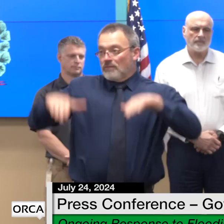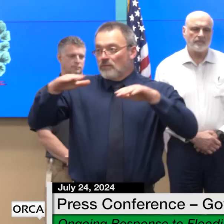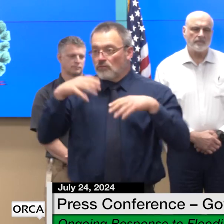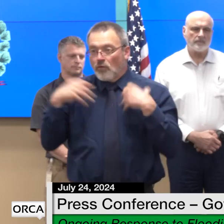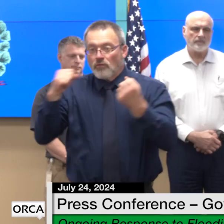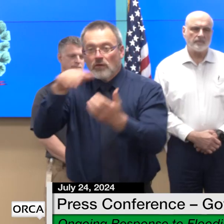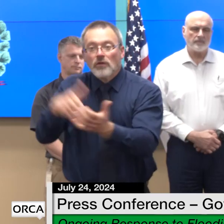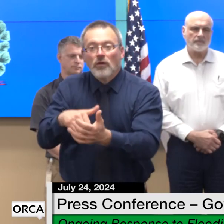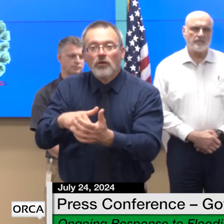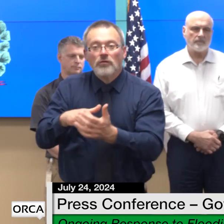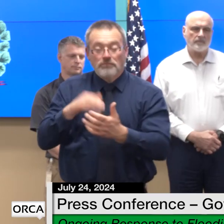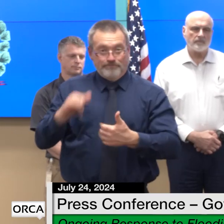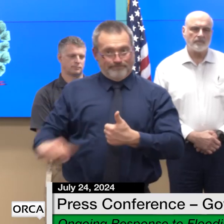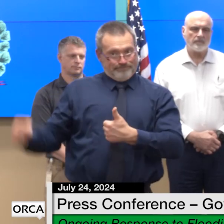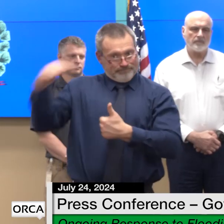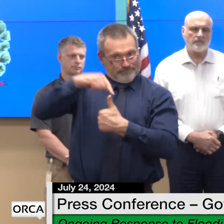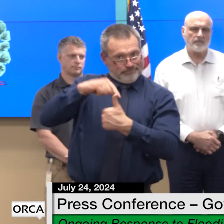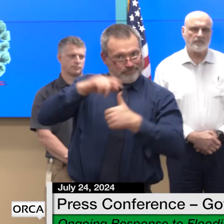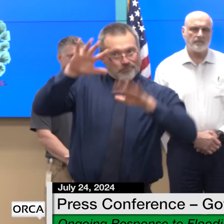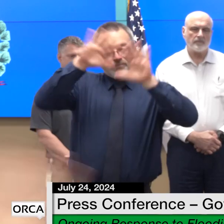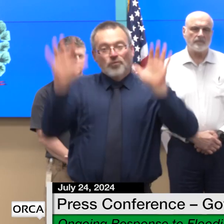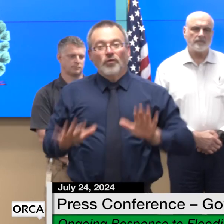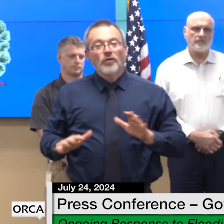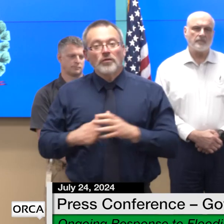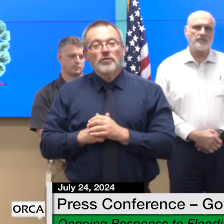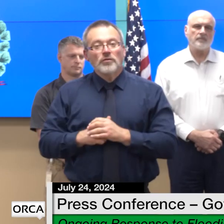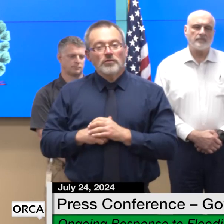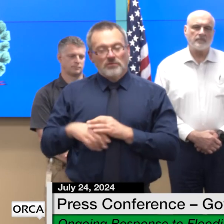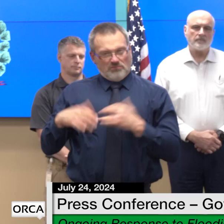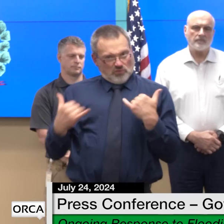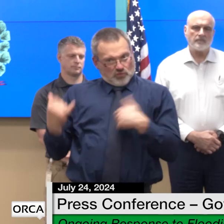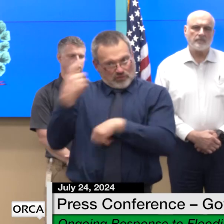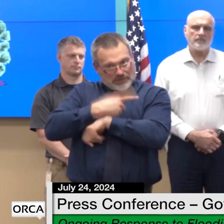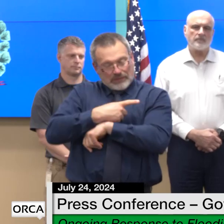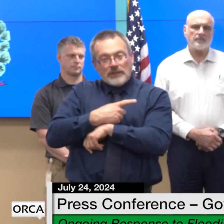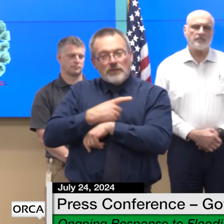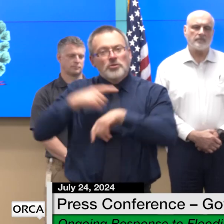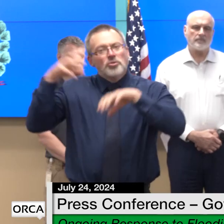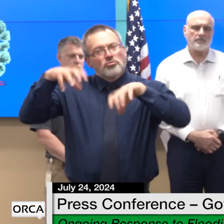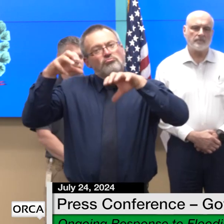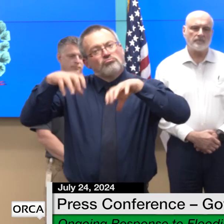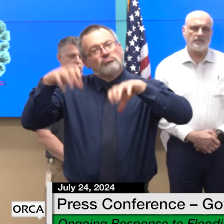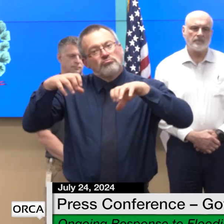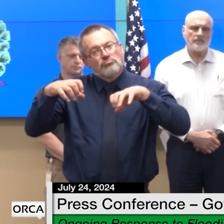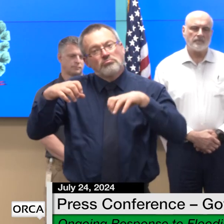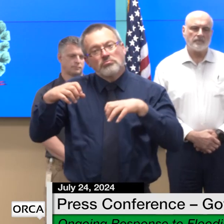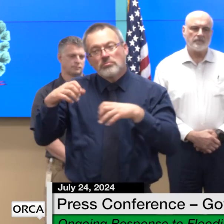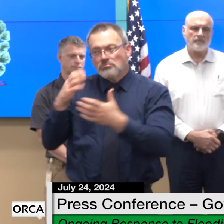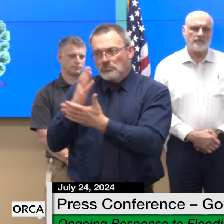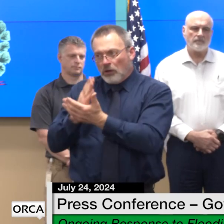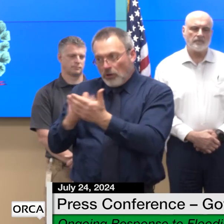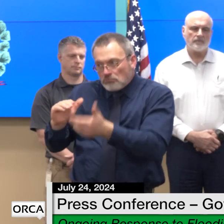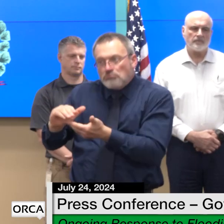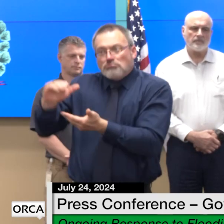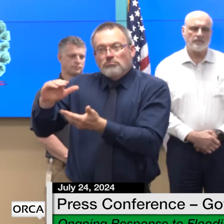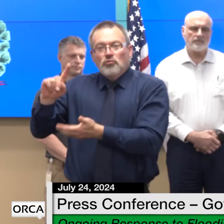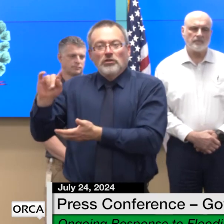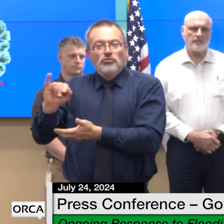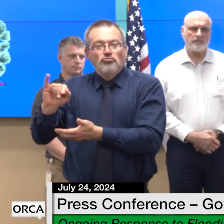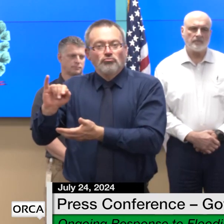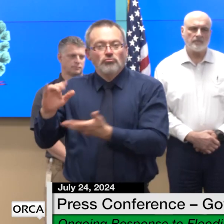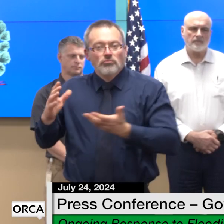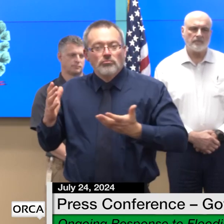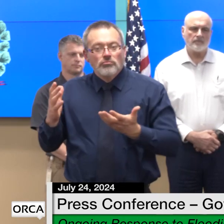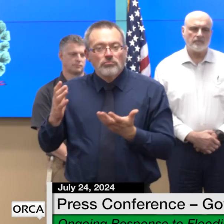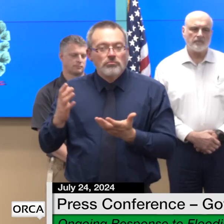weather. There will be widespread showers today, and some areas may see up to an inch of rainfall. We do not